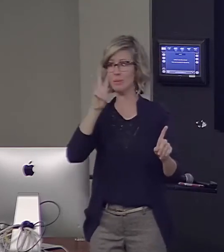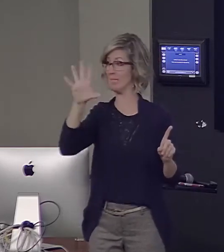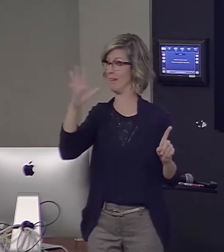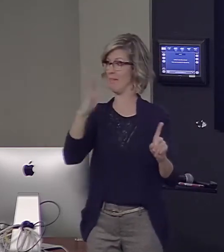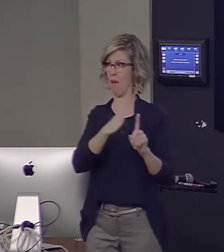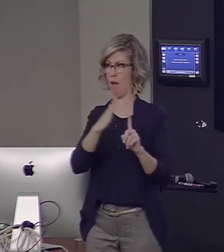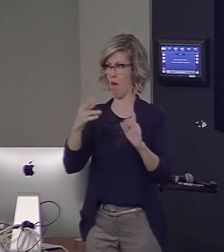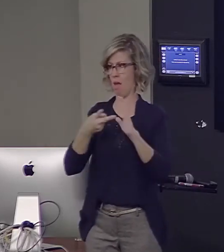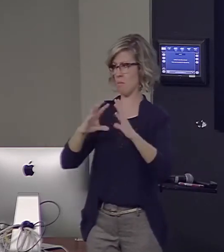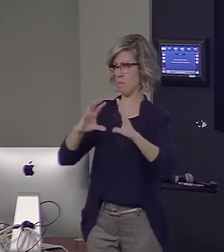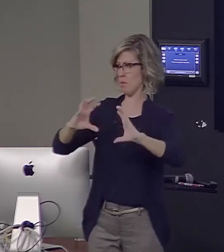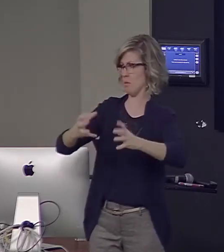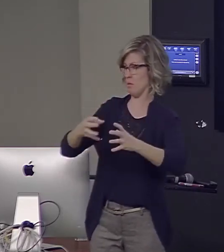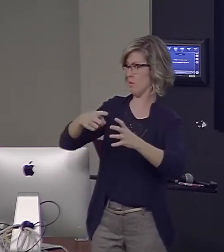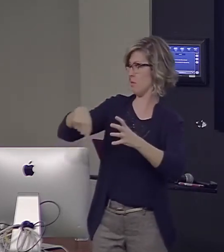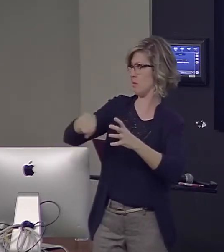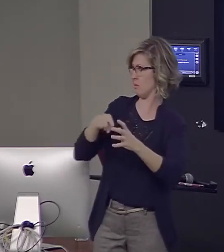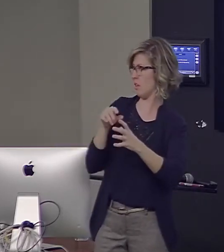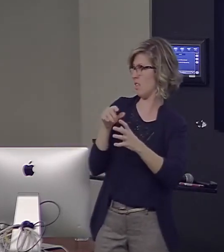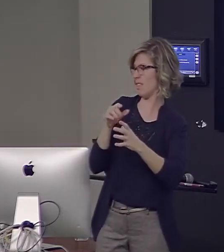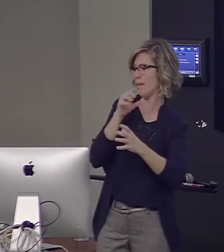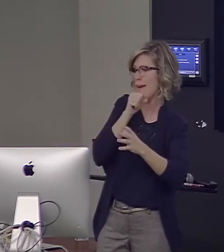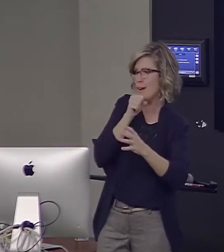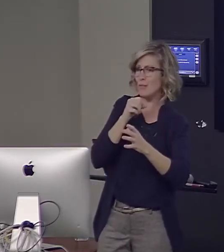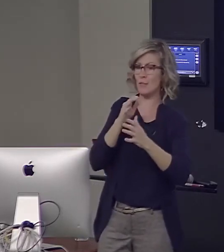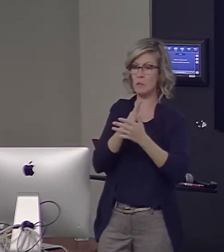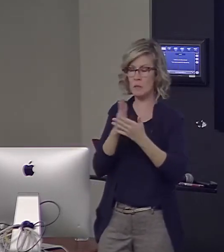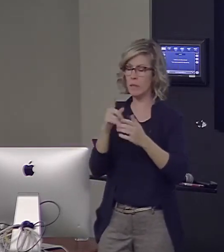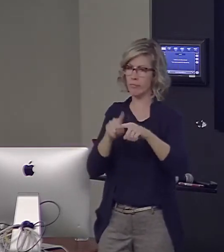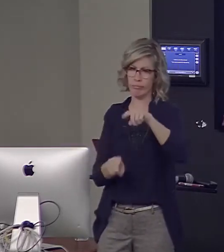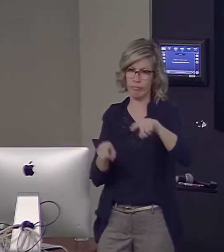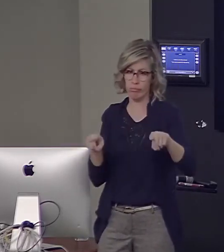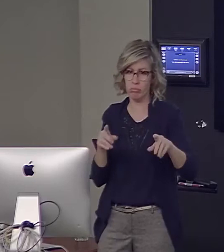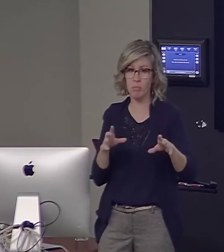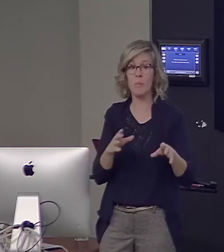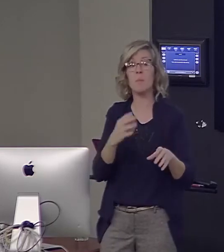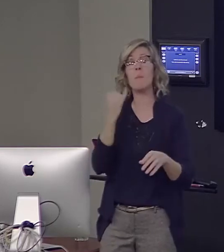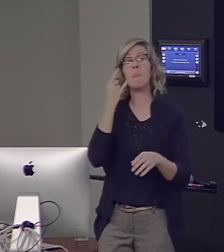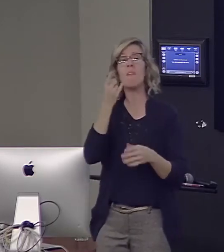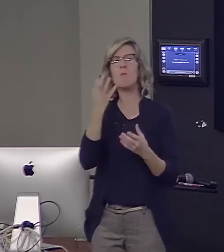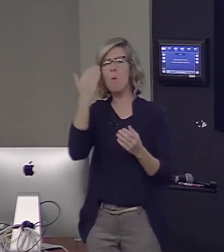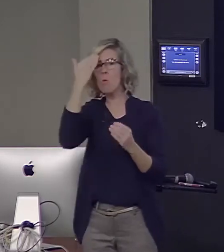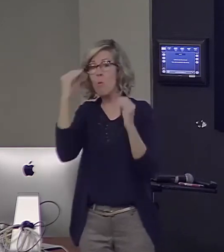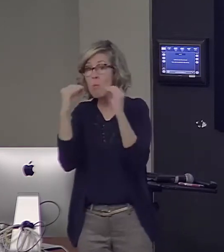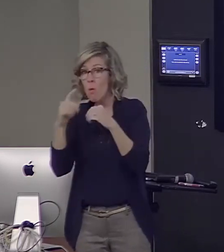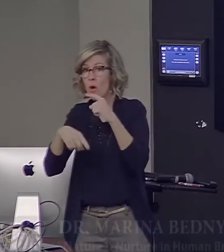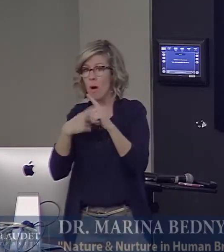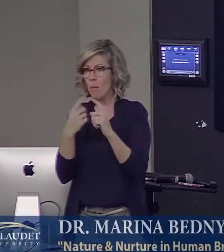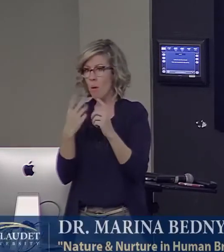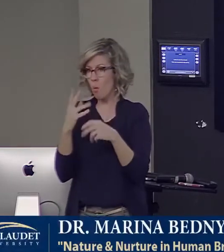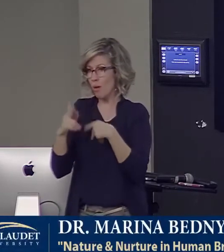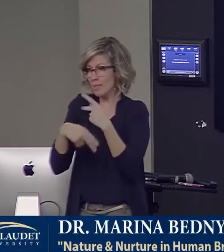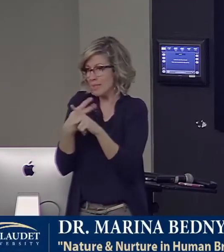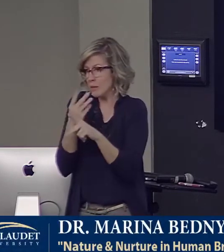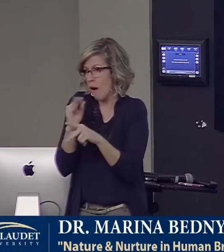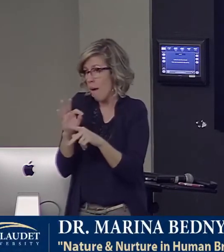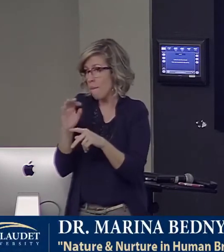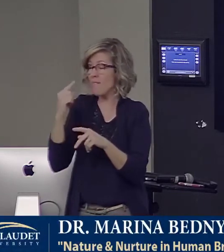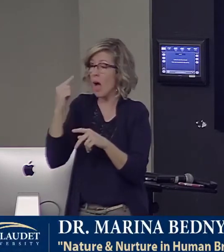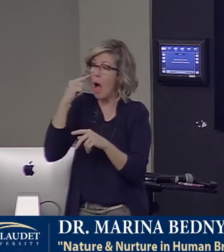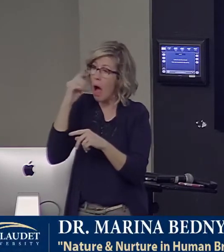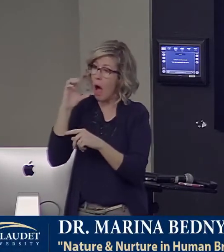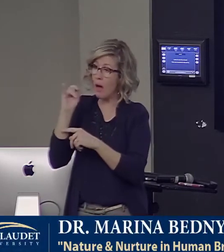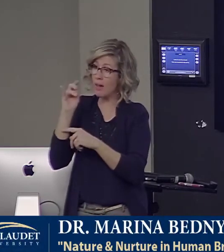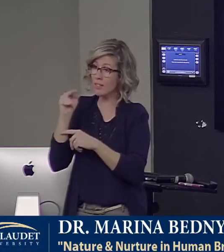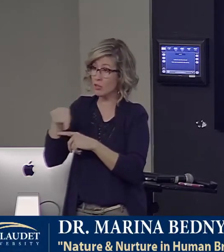So it's a heterogeneous sample in that sense. If you want to know more about what kinds of conditions, eye conditions,